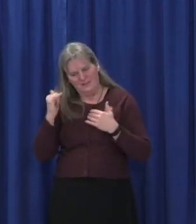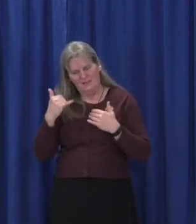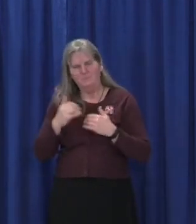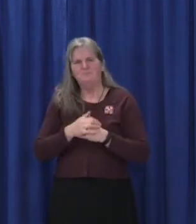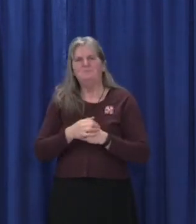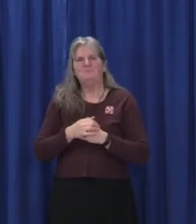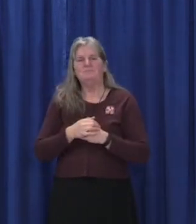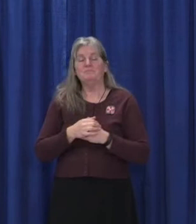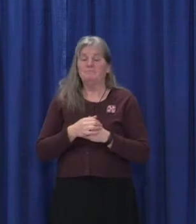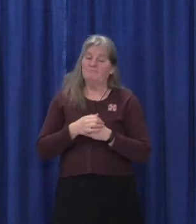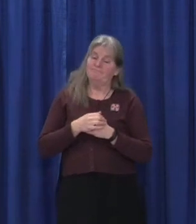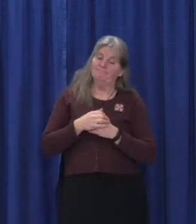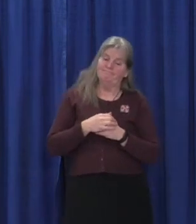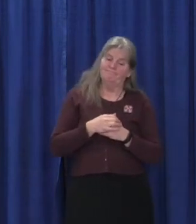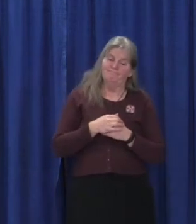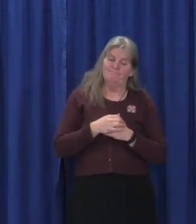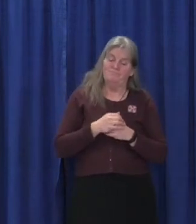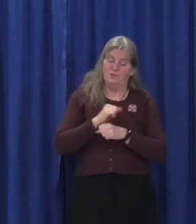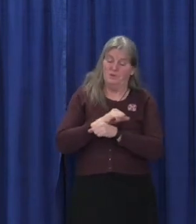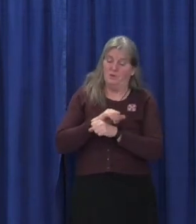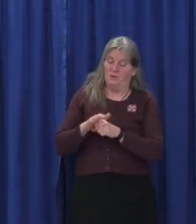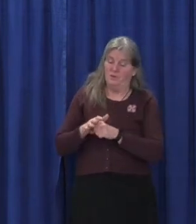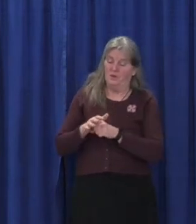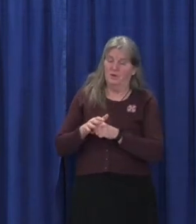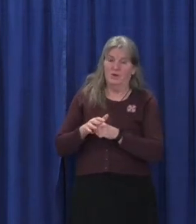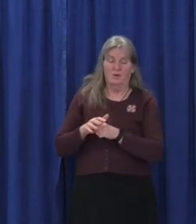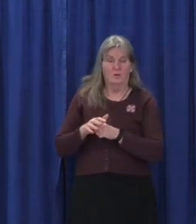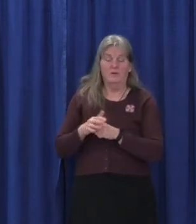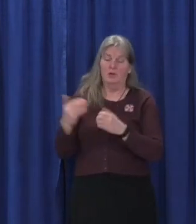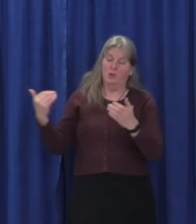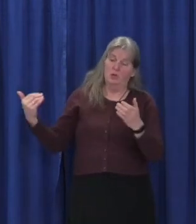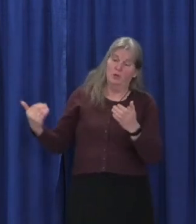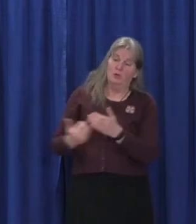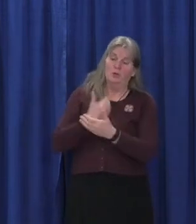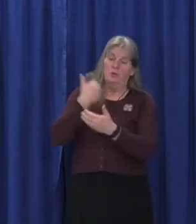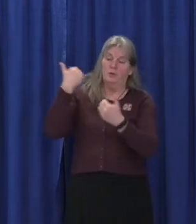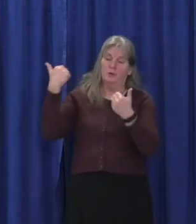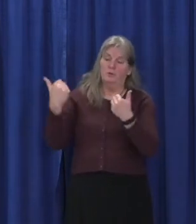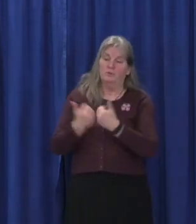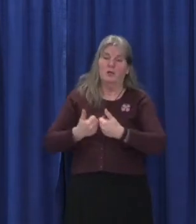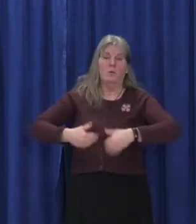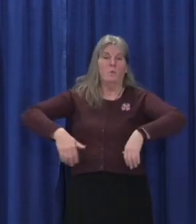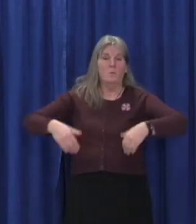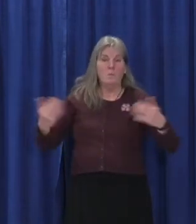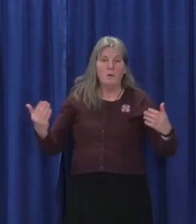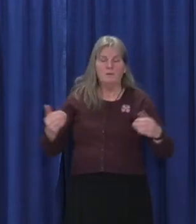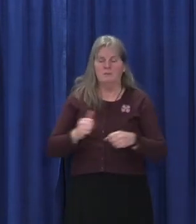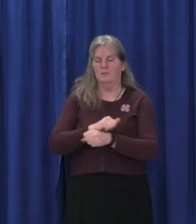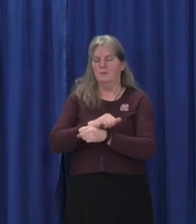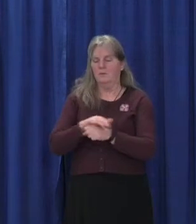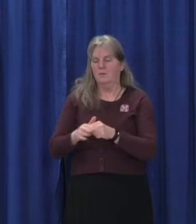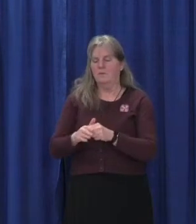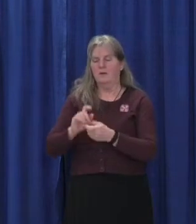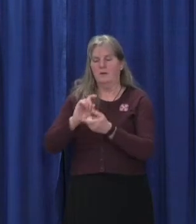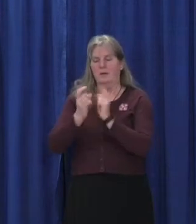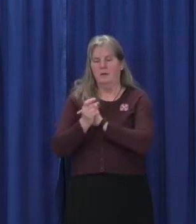All this said, COVID-19 has thrown us a new challenge called Omicron.